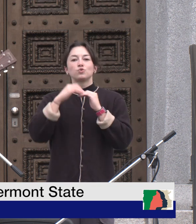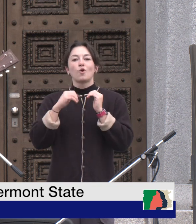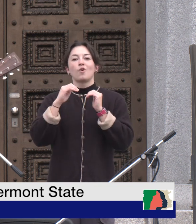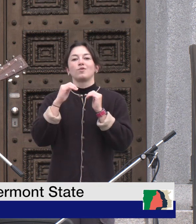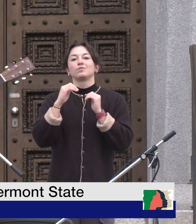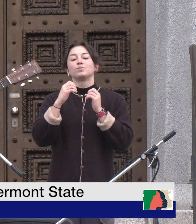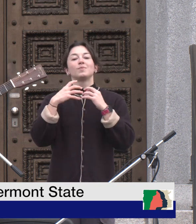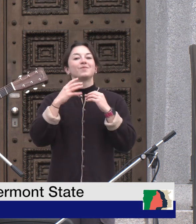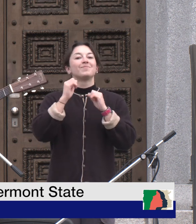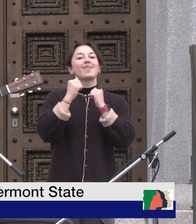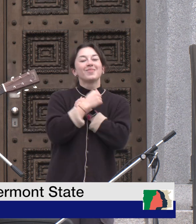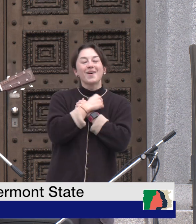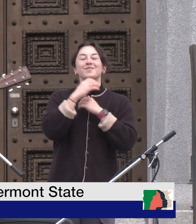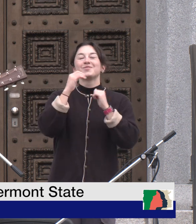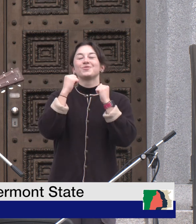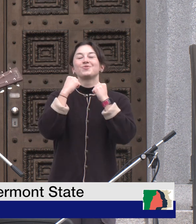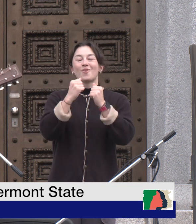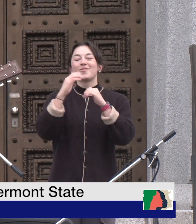that.